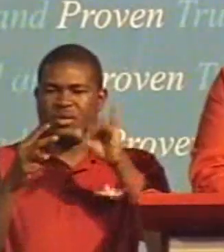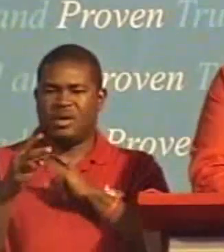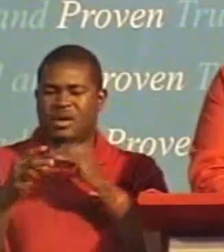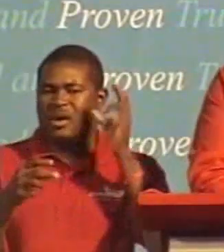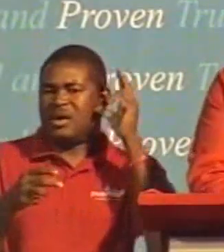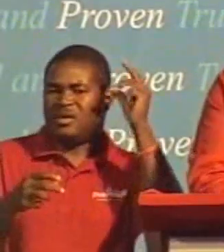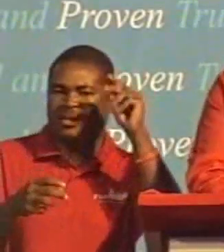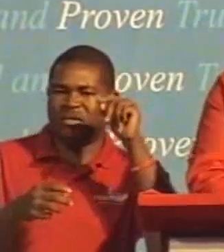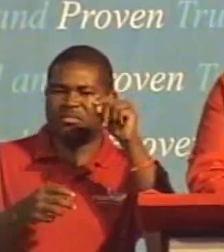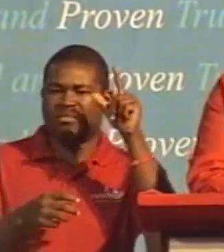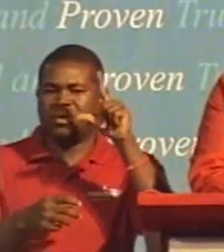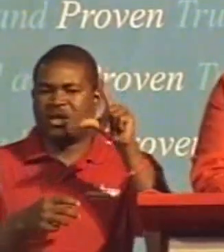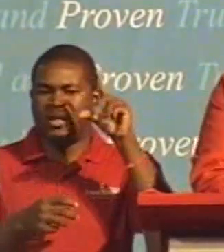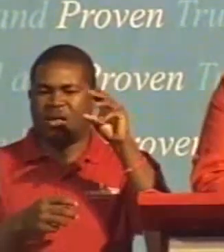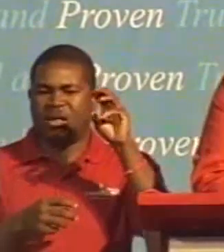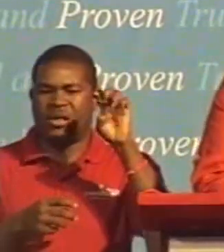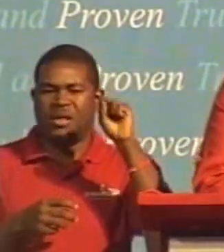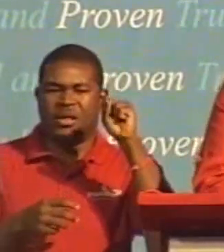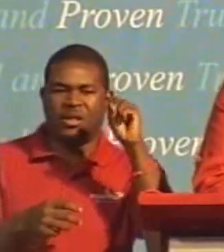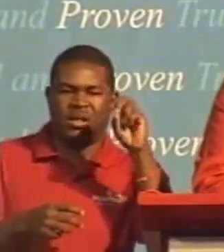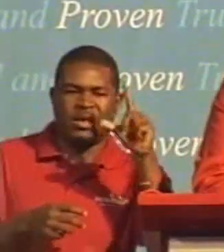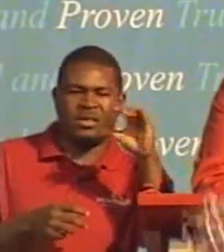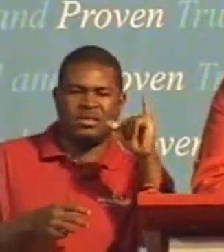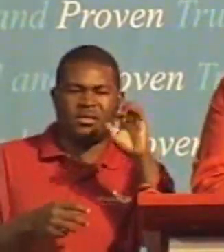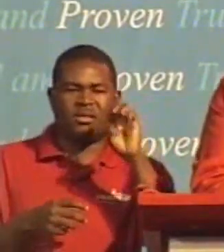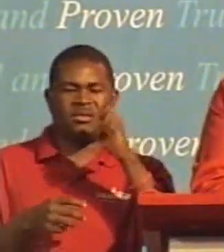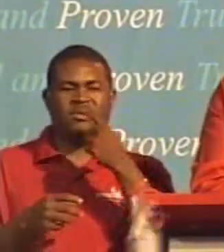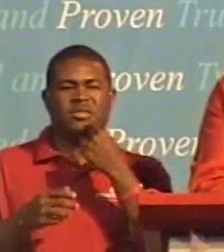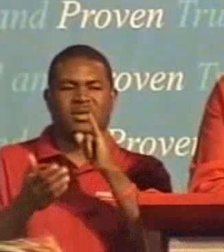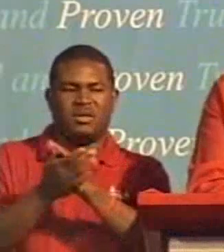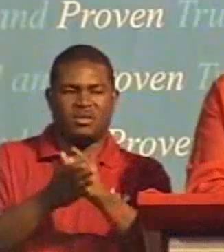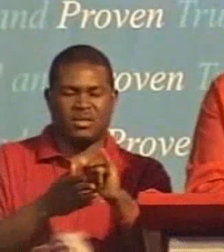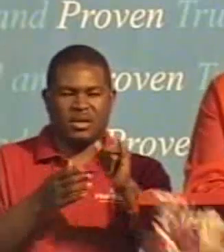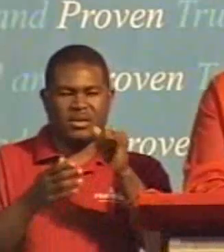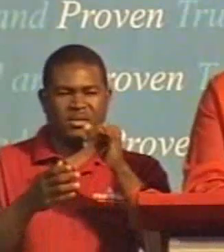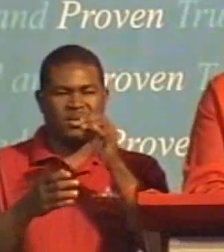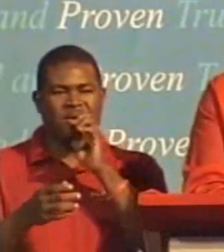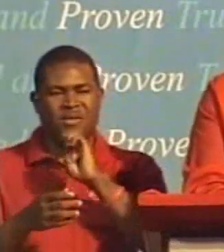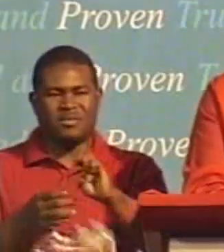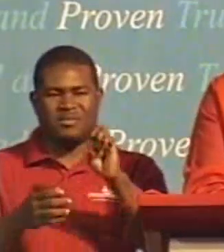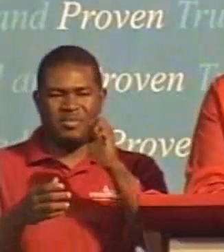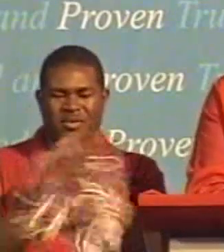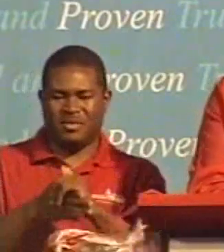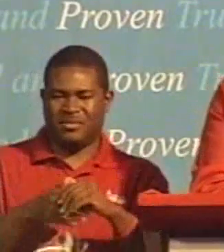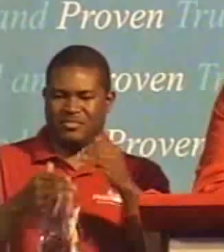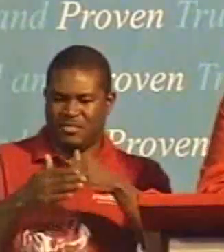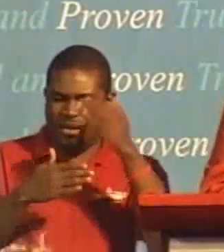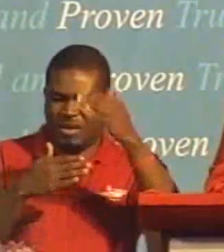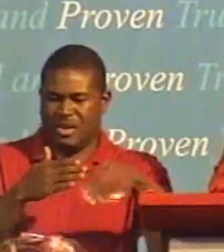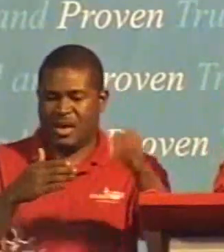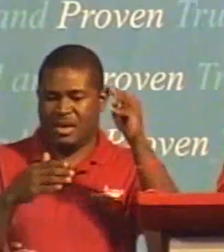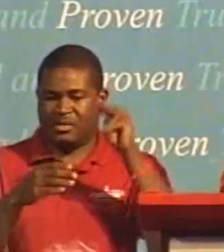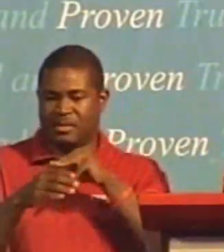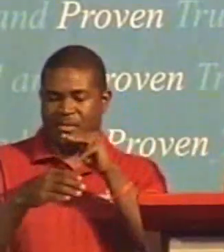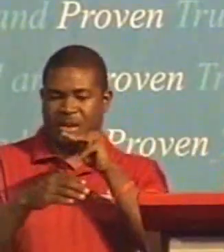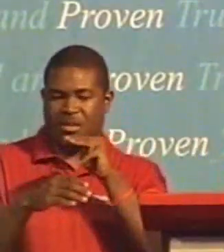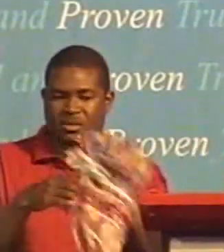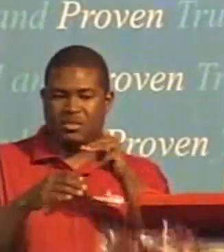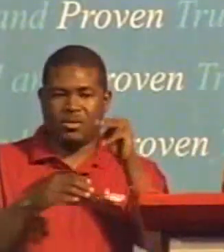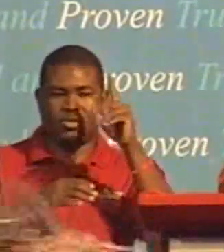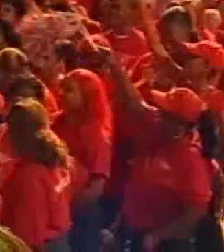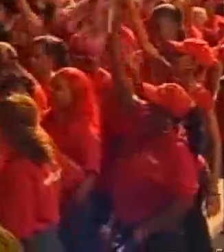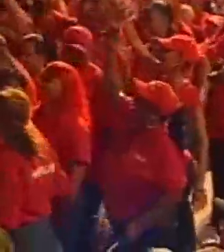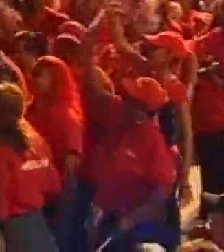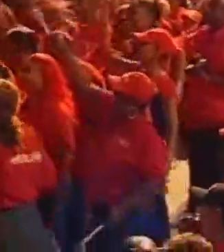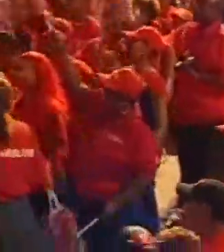going around saying that he can be the next Minister of Works. And what a day that will be. Colorado is on